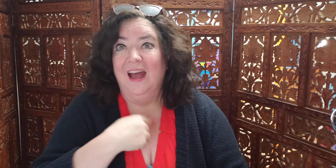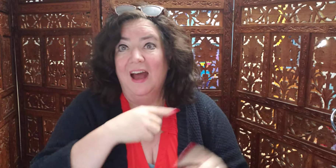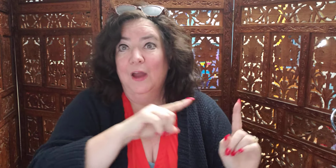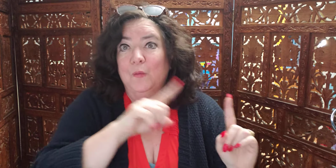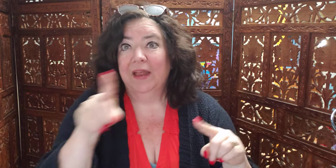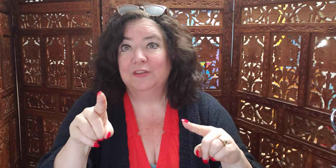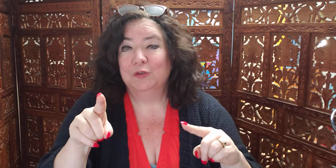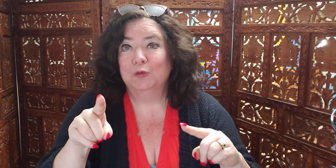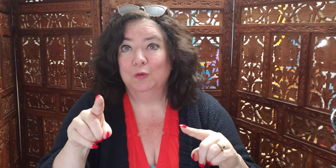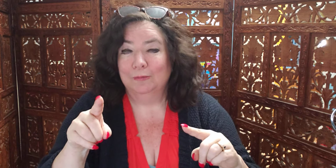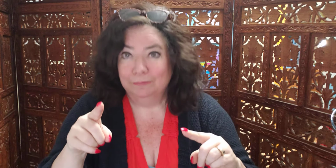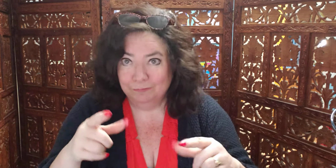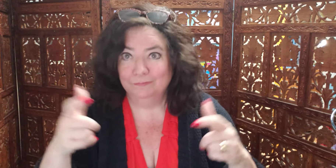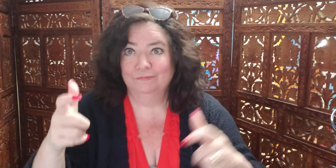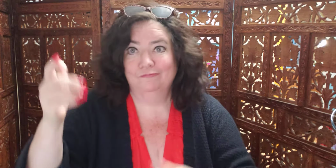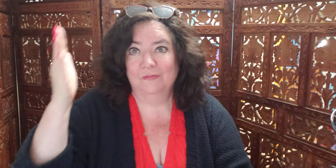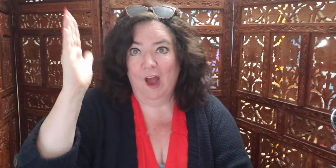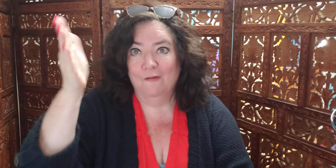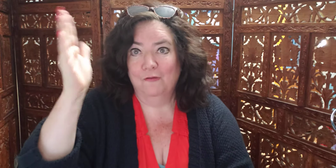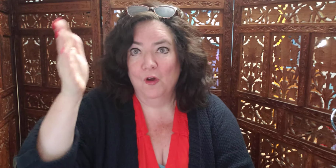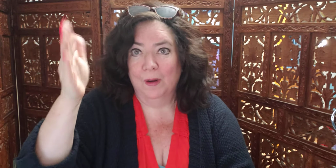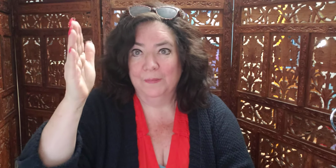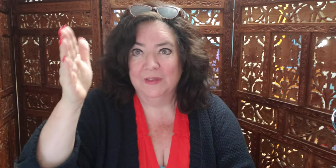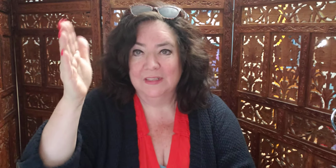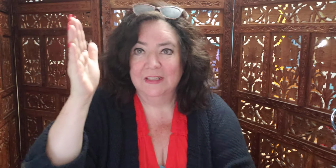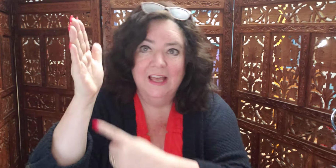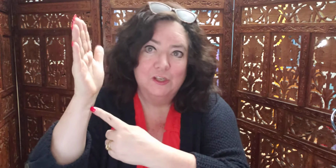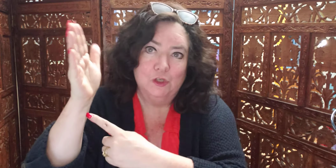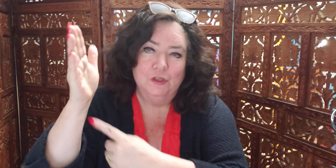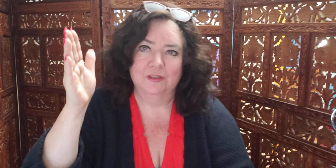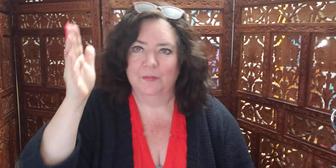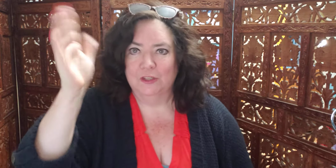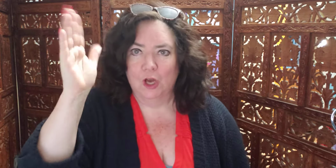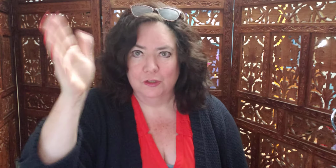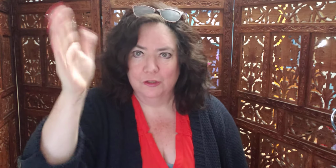I went to a forum. This is a lecture. Somebody talk.